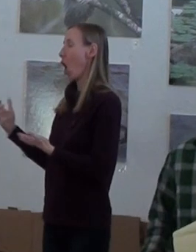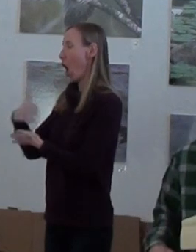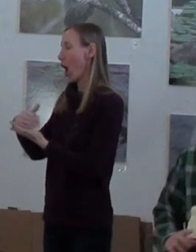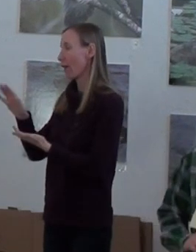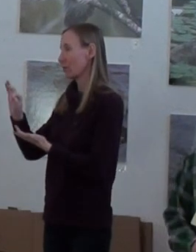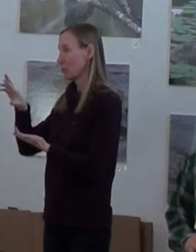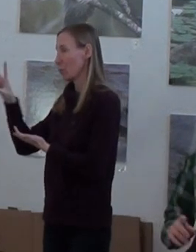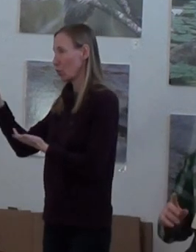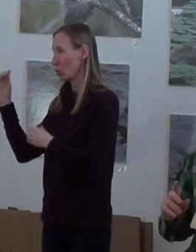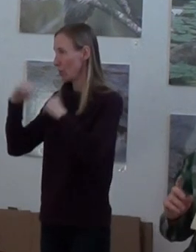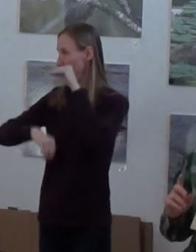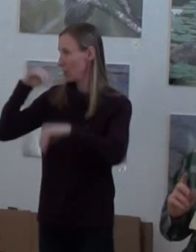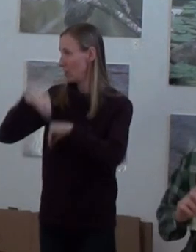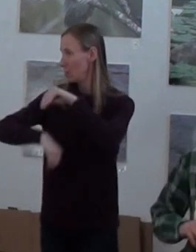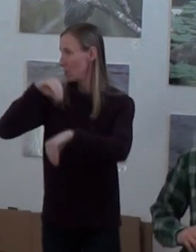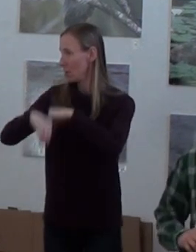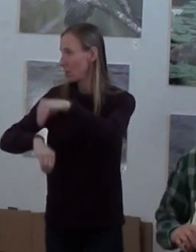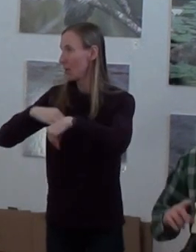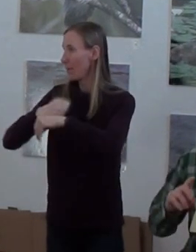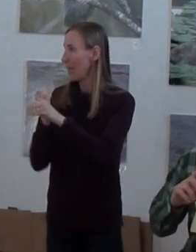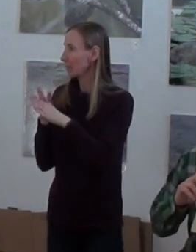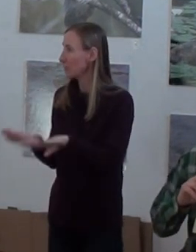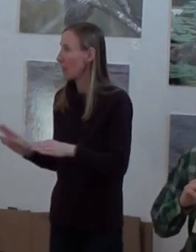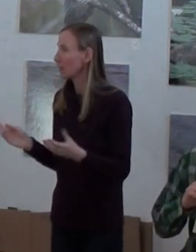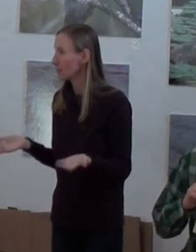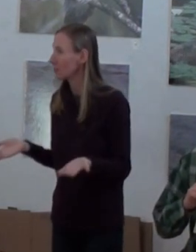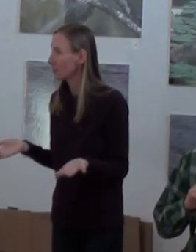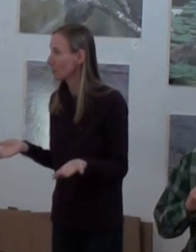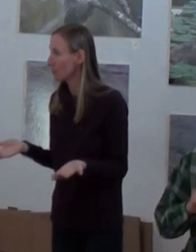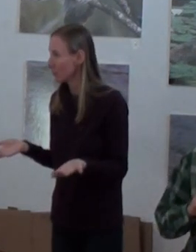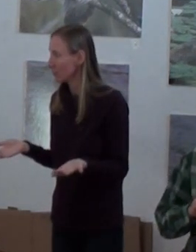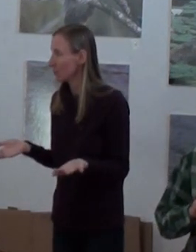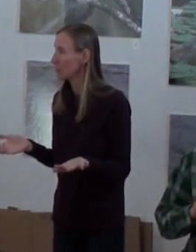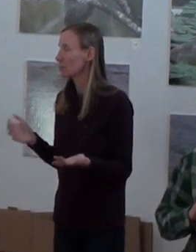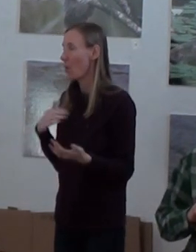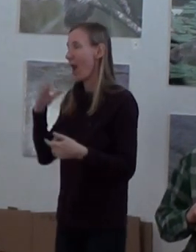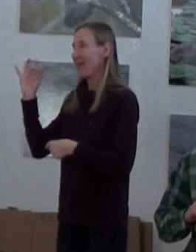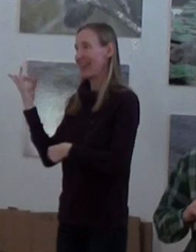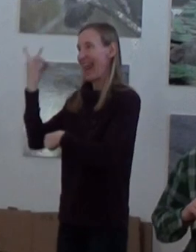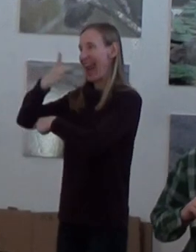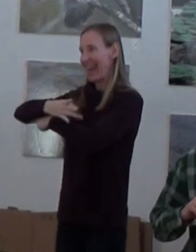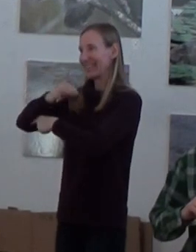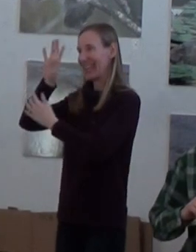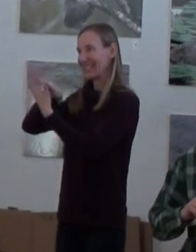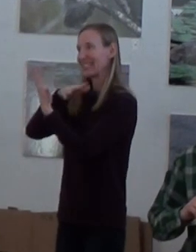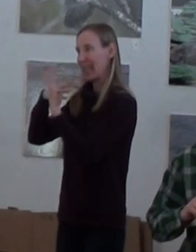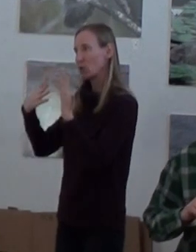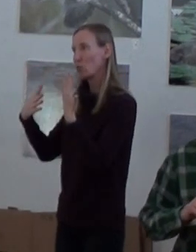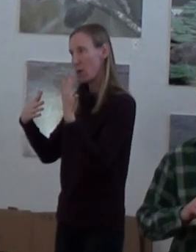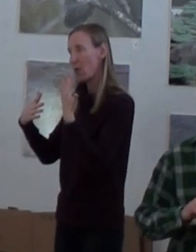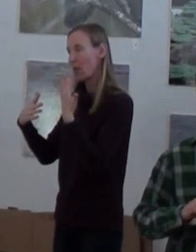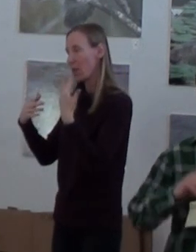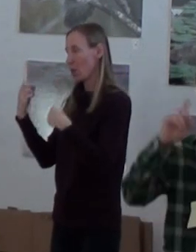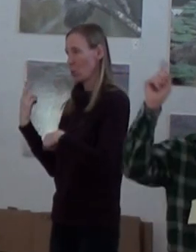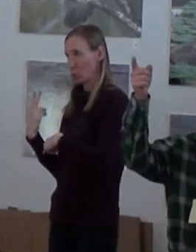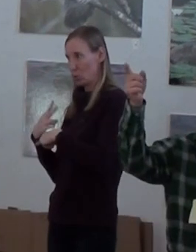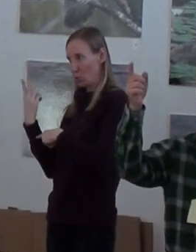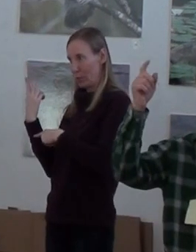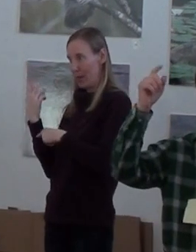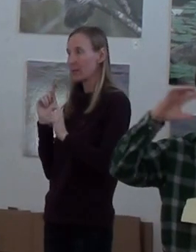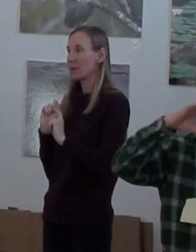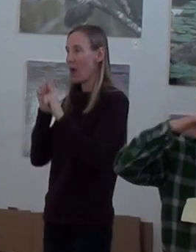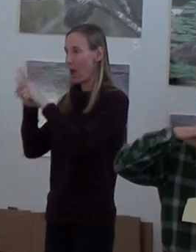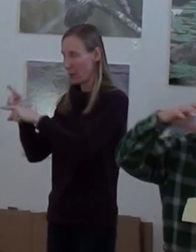hectic schedule with queen rearing. It's an 8-day schedule. So there's like 2 days out of the 8-day schedule that I can get away to